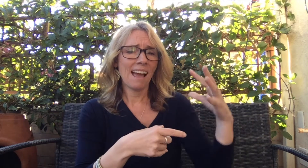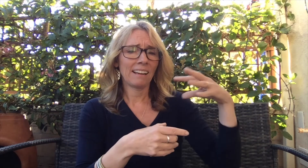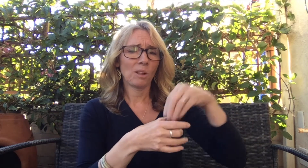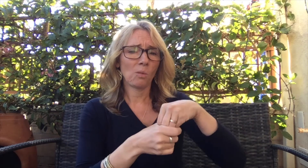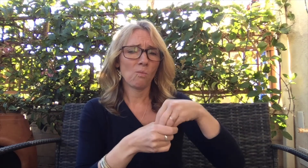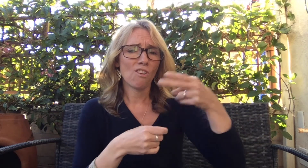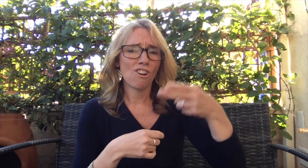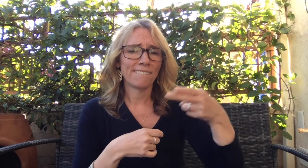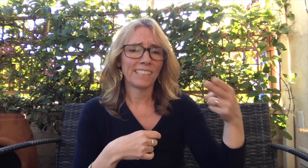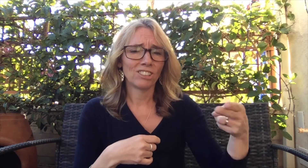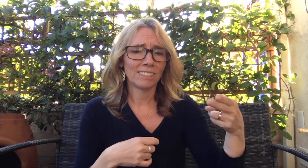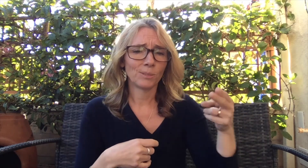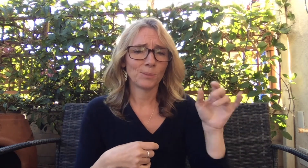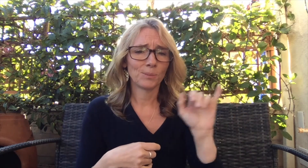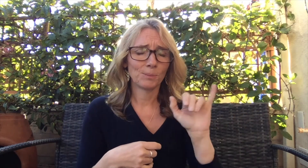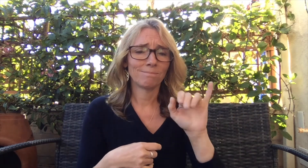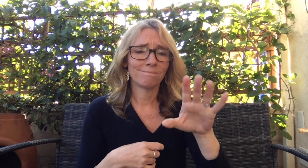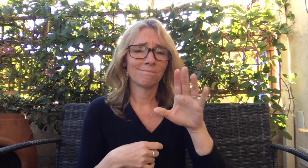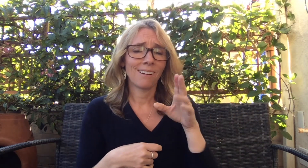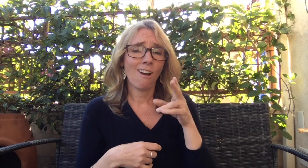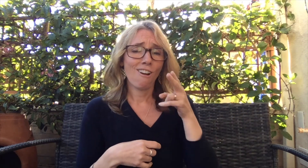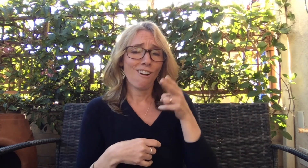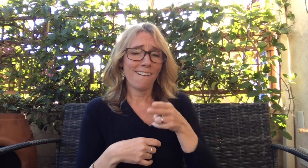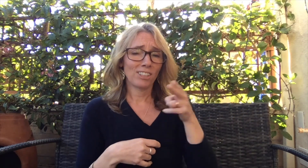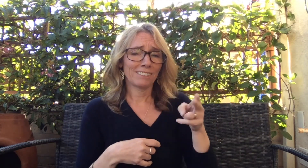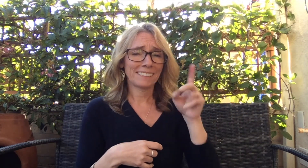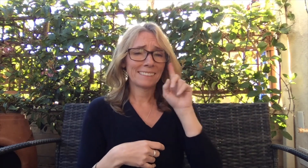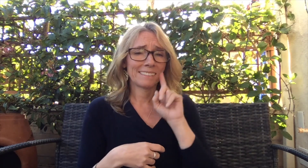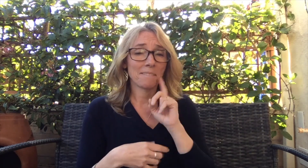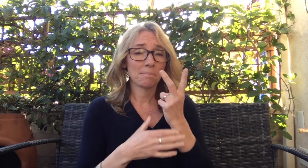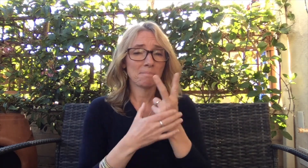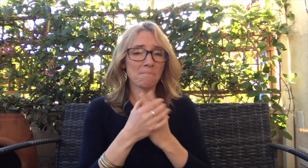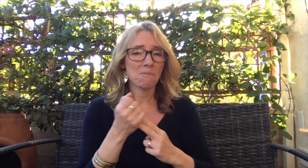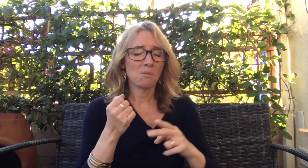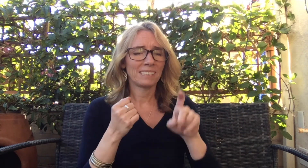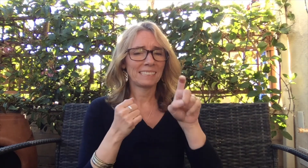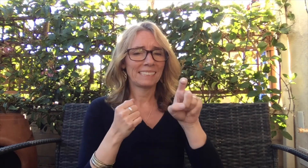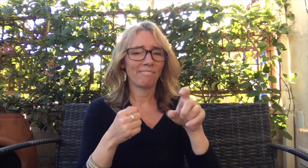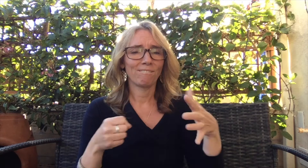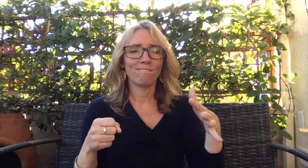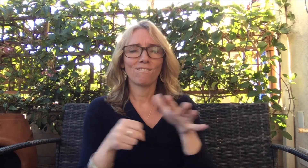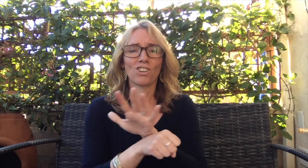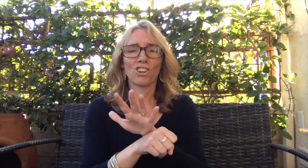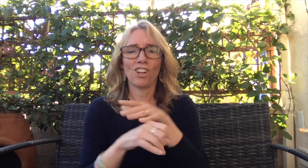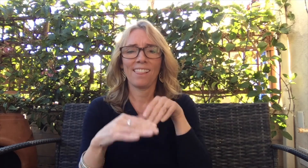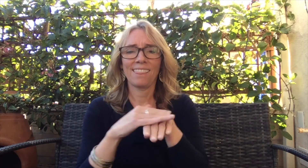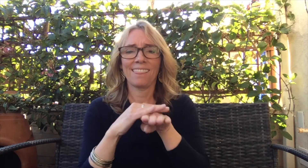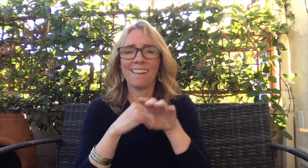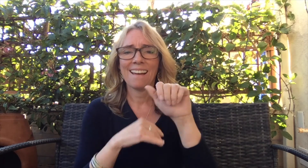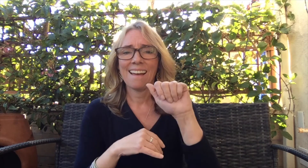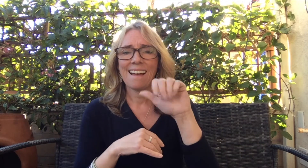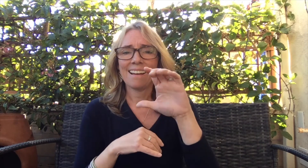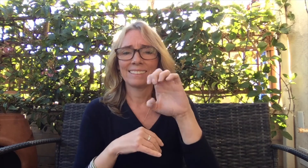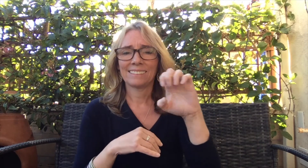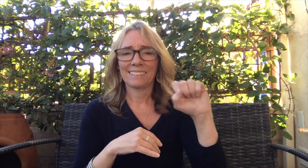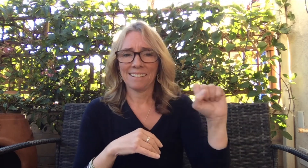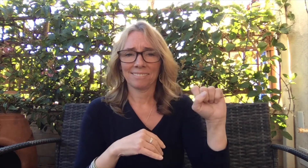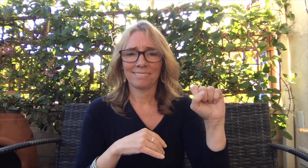Deaf children, that term, when I say deaf, I'm talking about our deaf and hard of hearing students. They need full